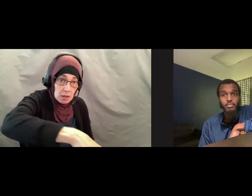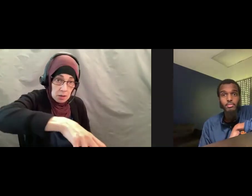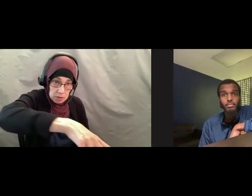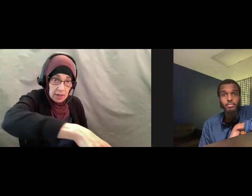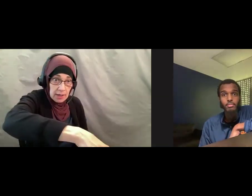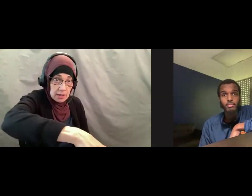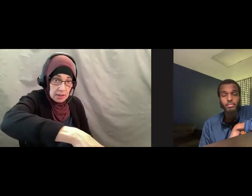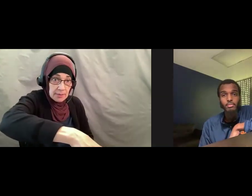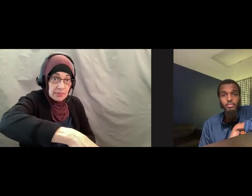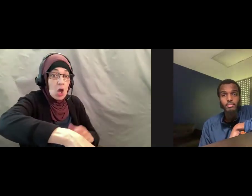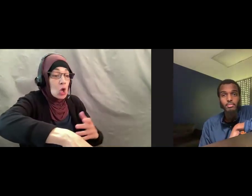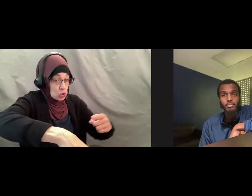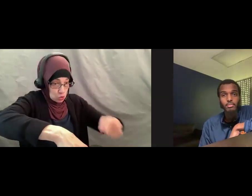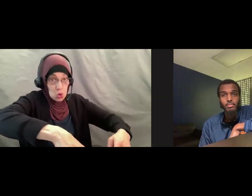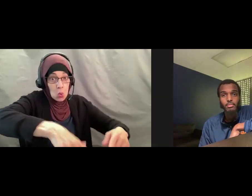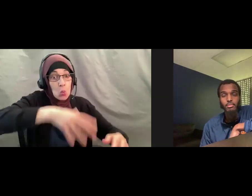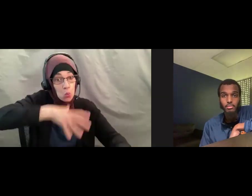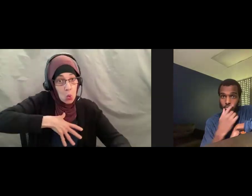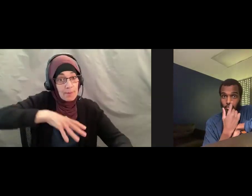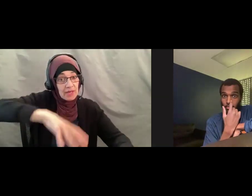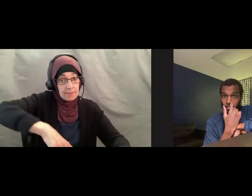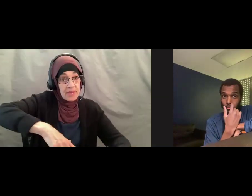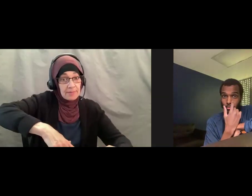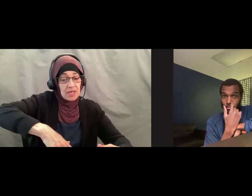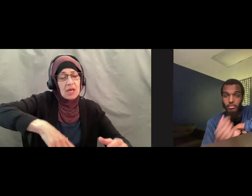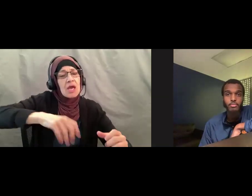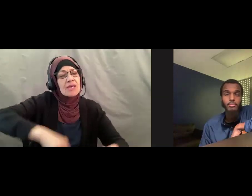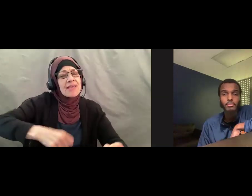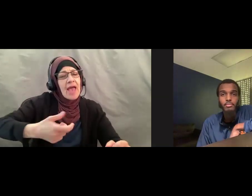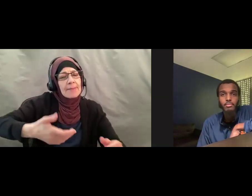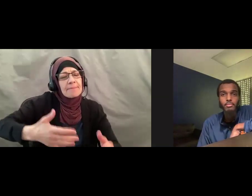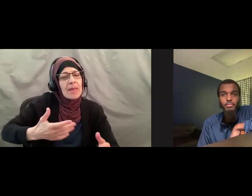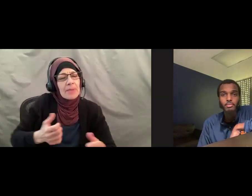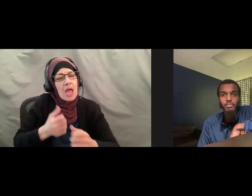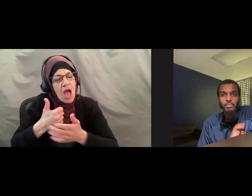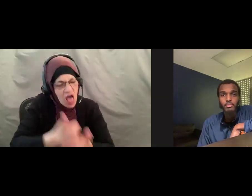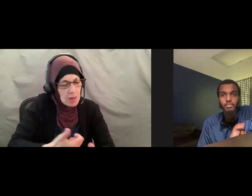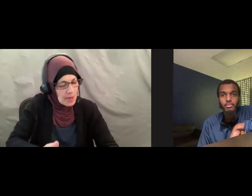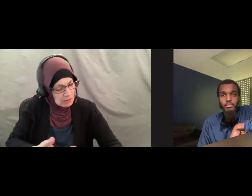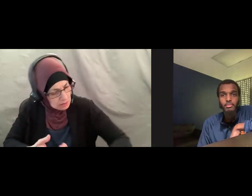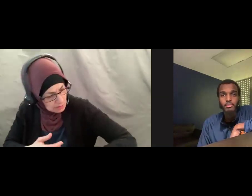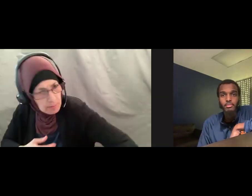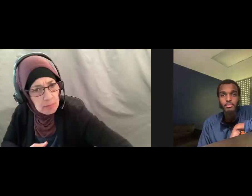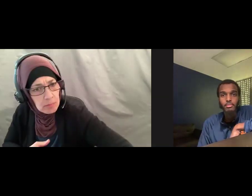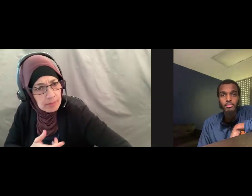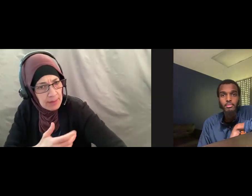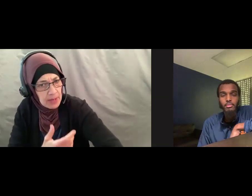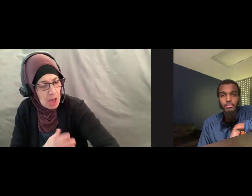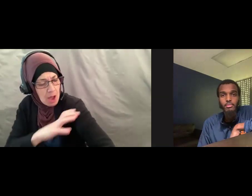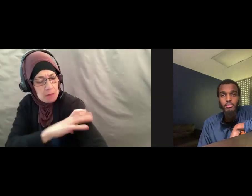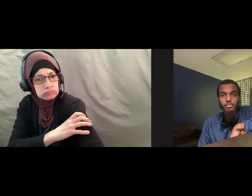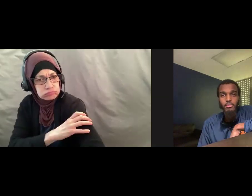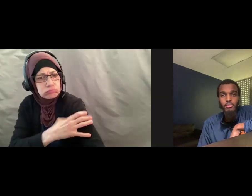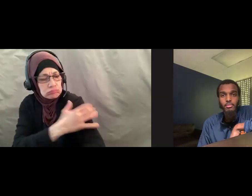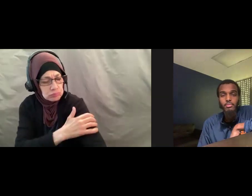can hold on to his arm and lean on him to stand up or to sit down.